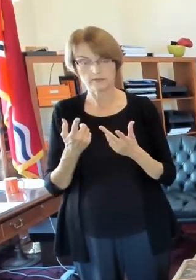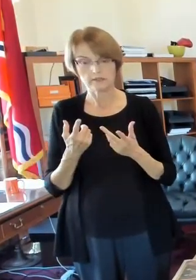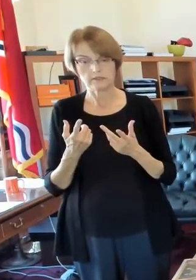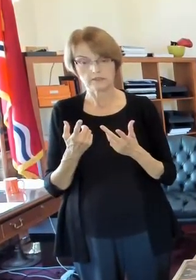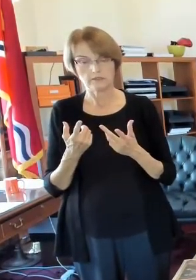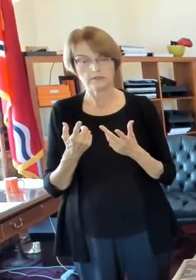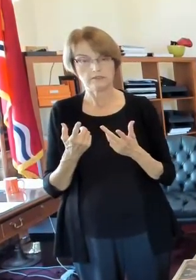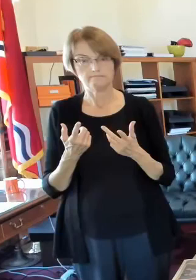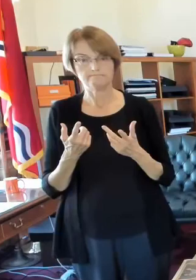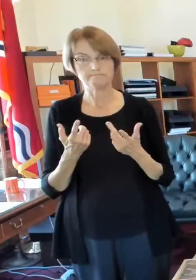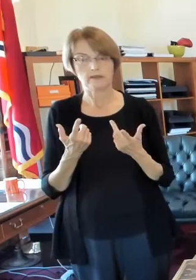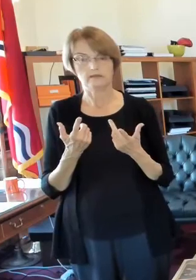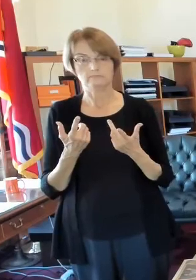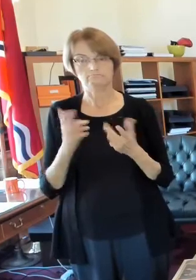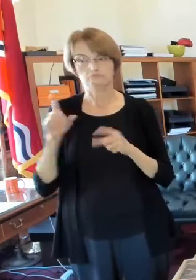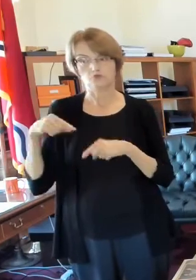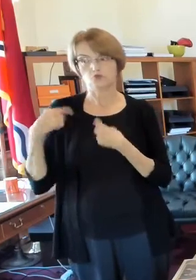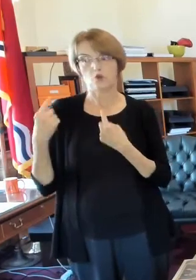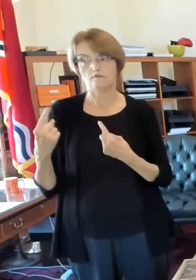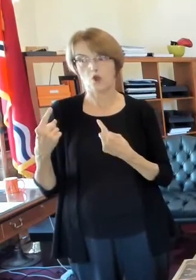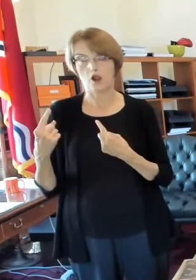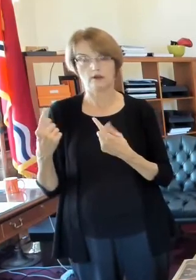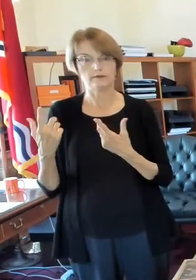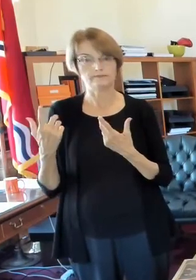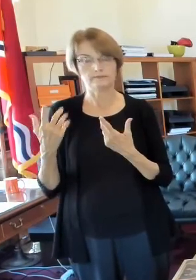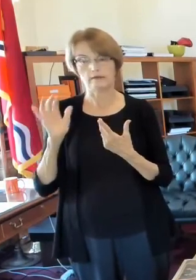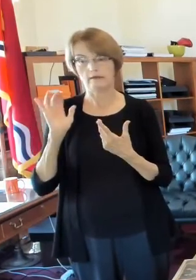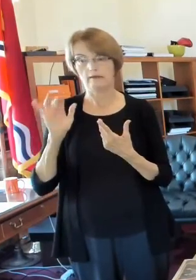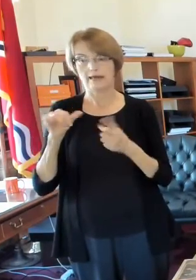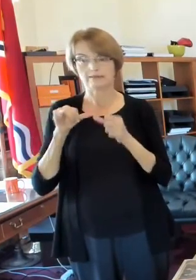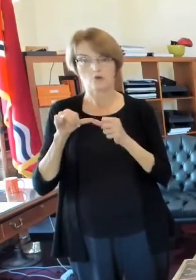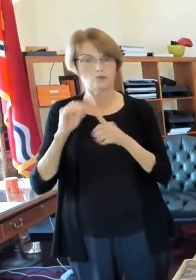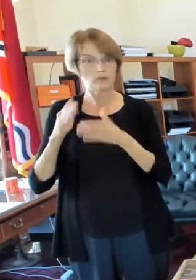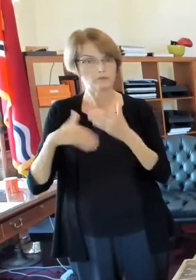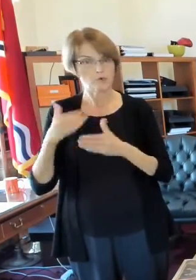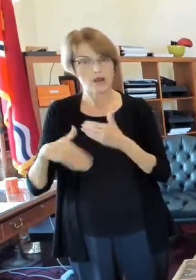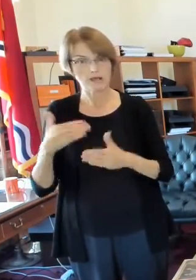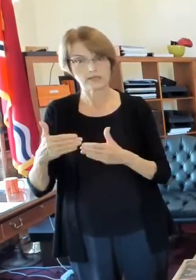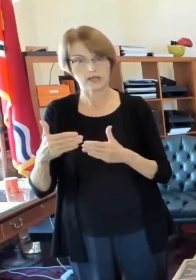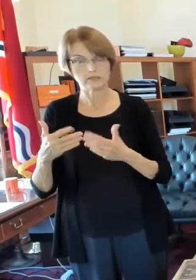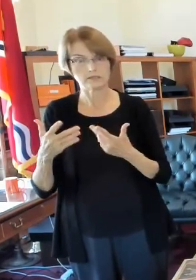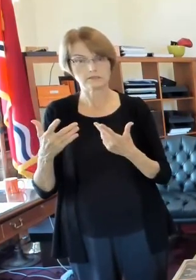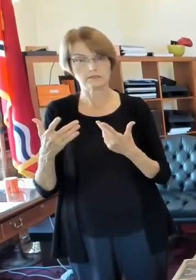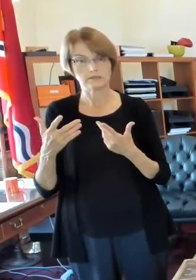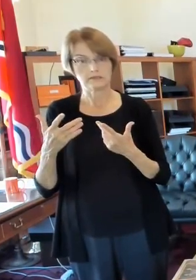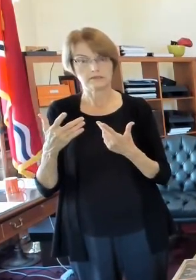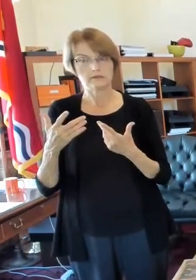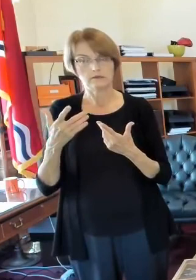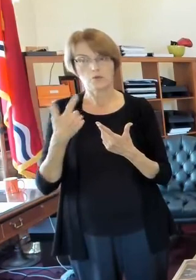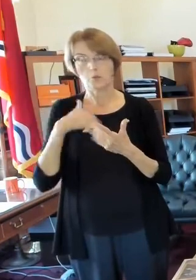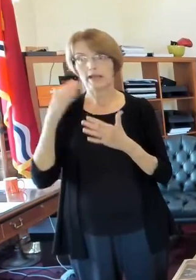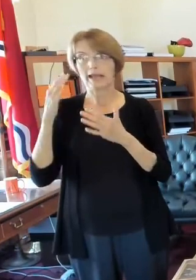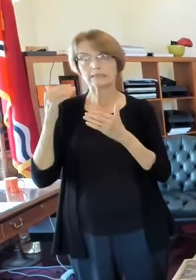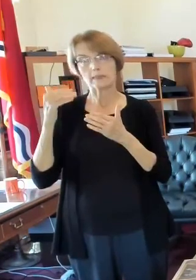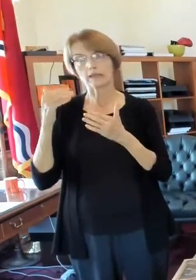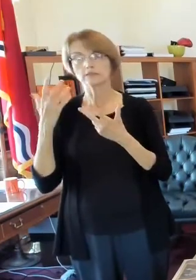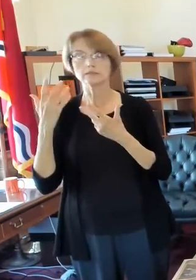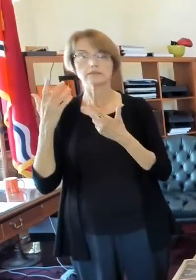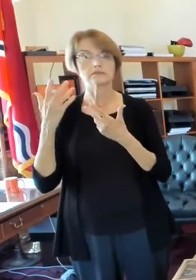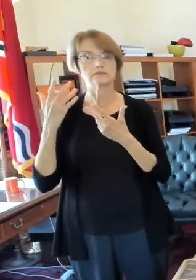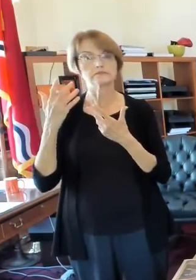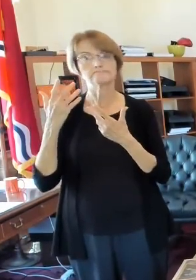not received anything. It's an ongoing process. I think it was expected to take about 6